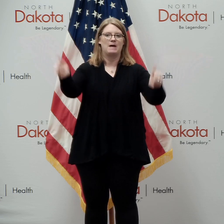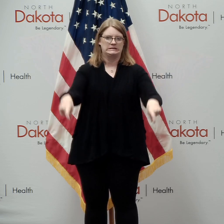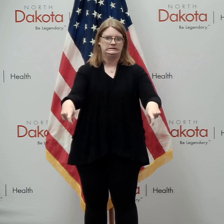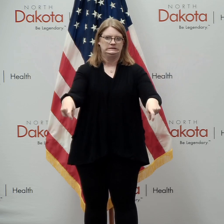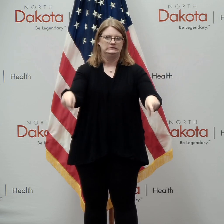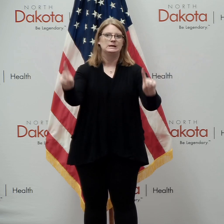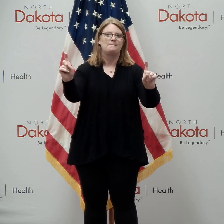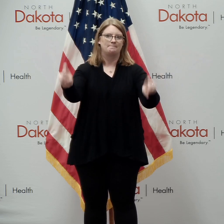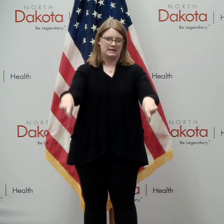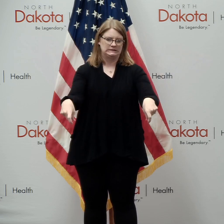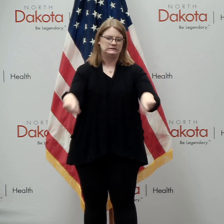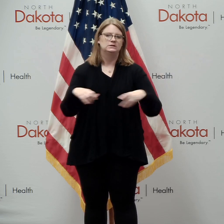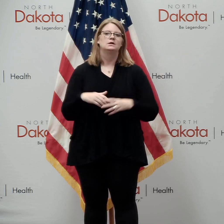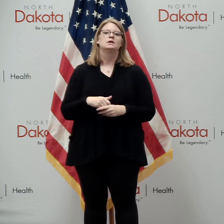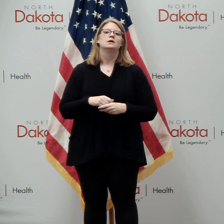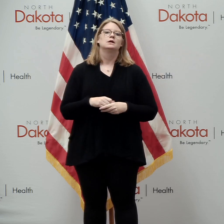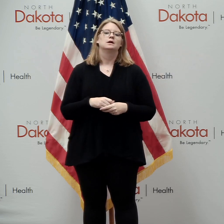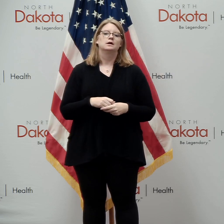that.